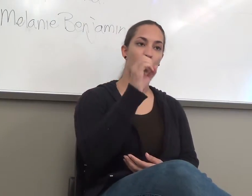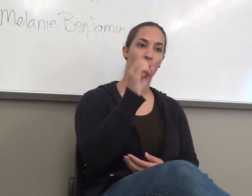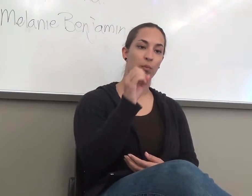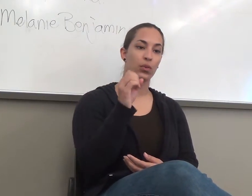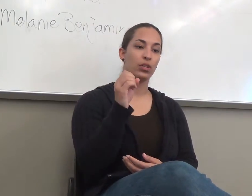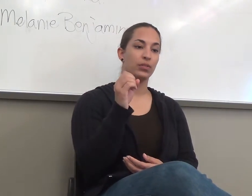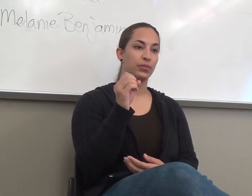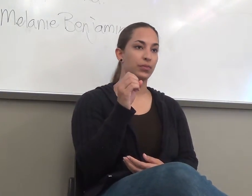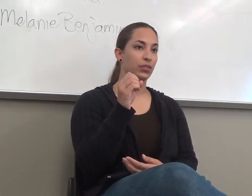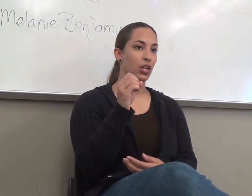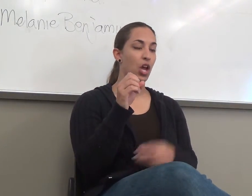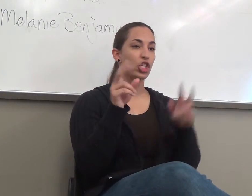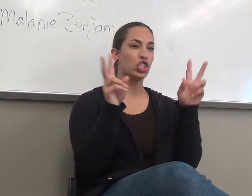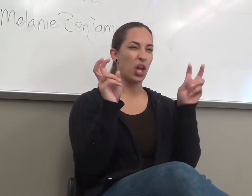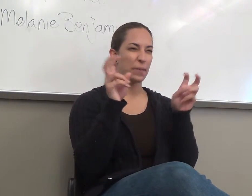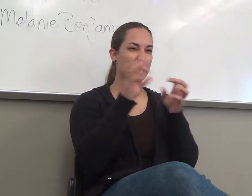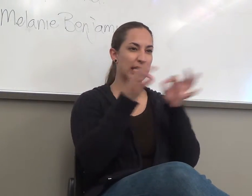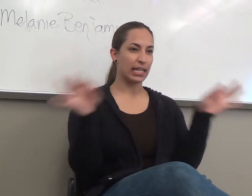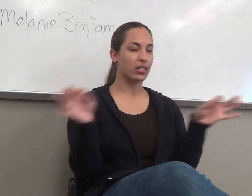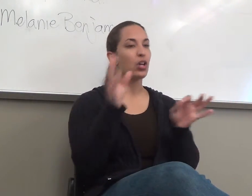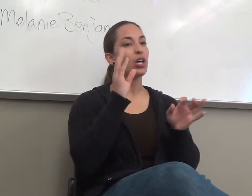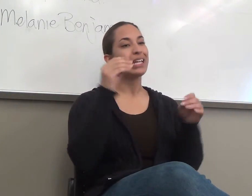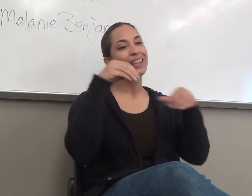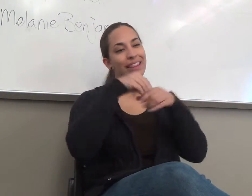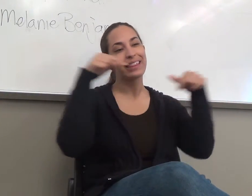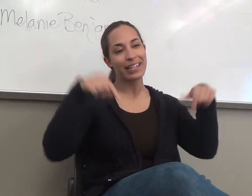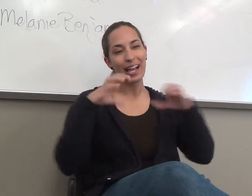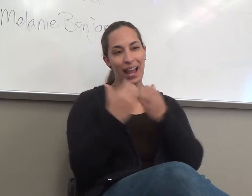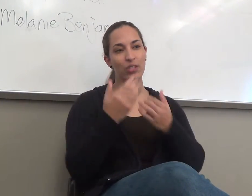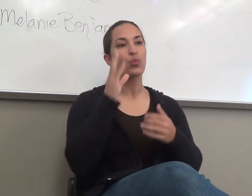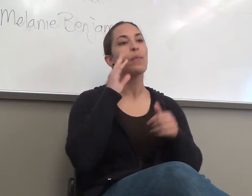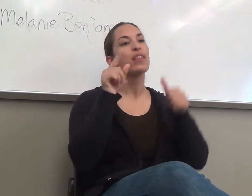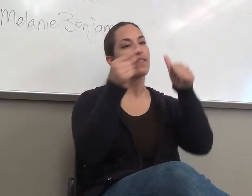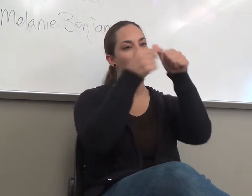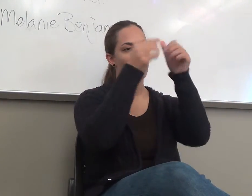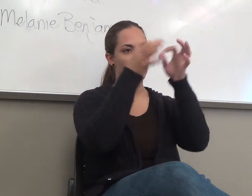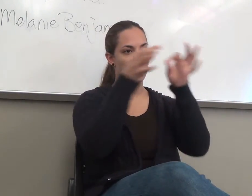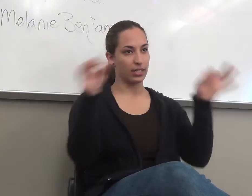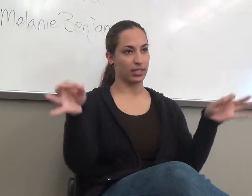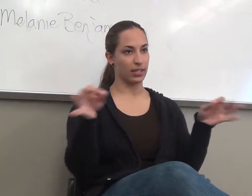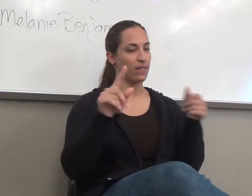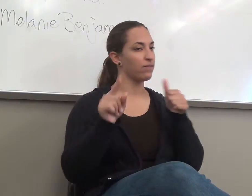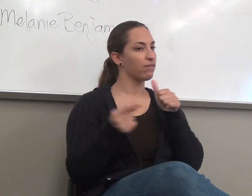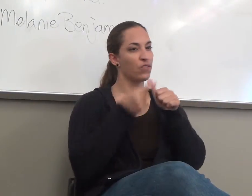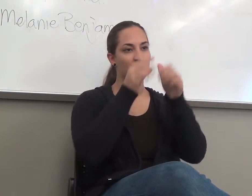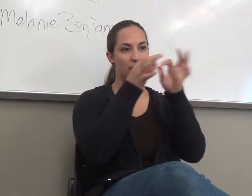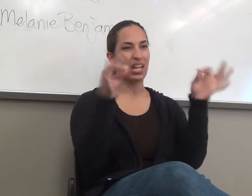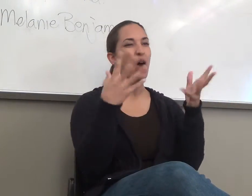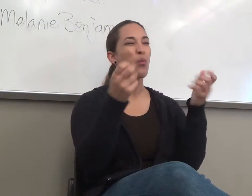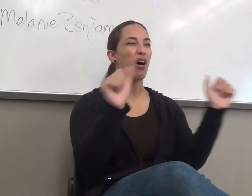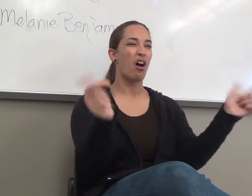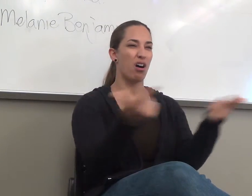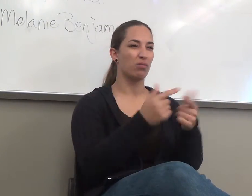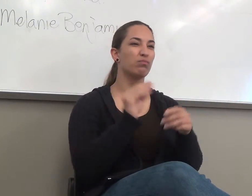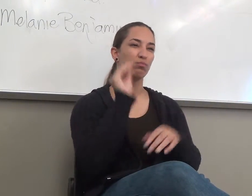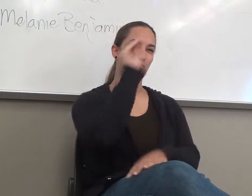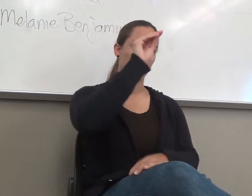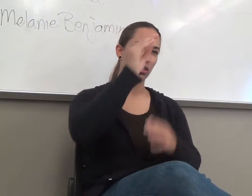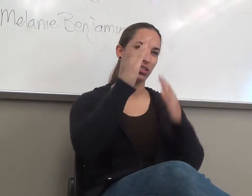your paper, okay? I want to have everybody have it at the top because I want to see that what